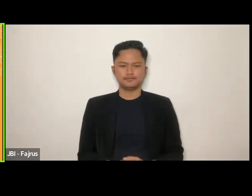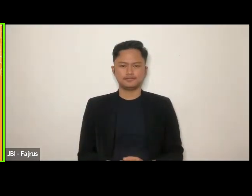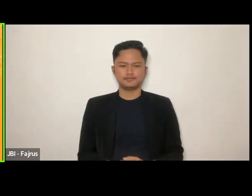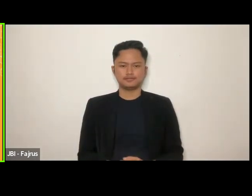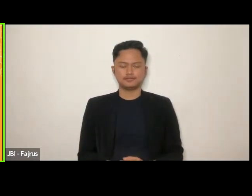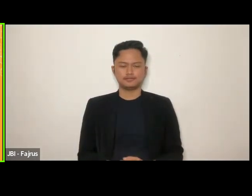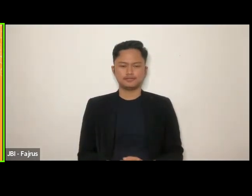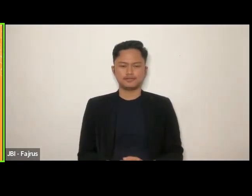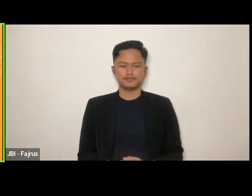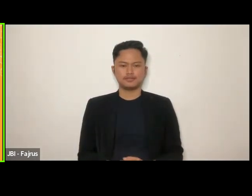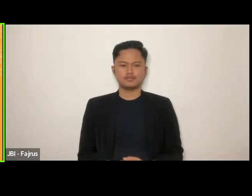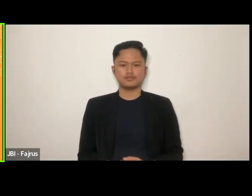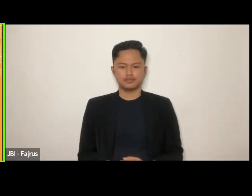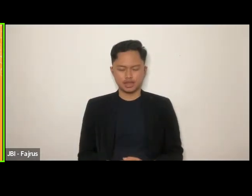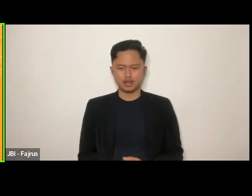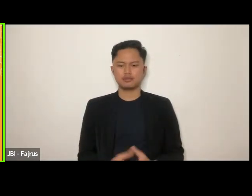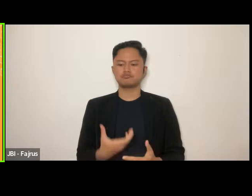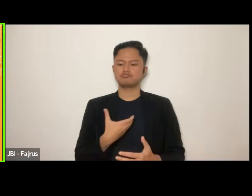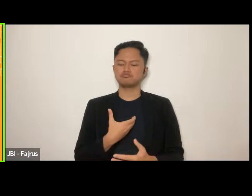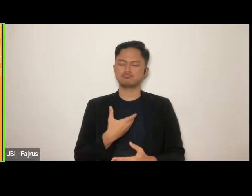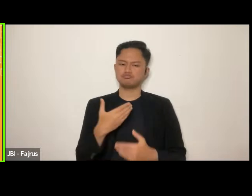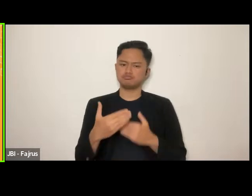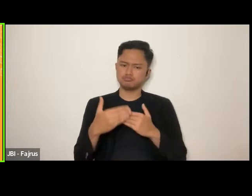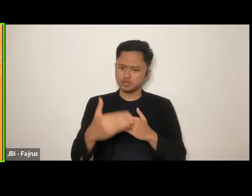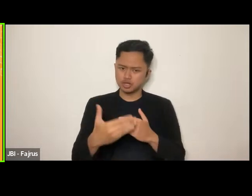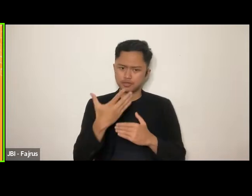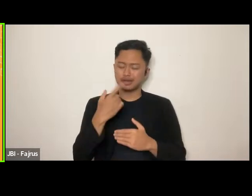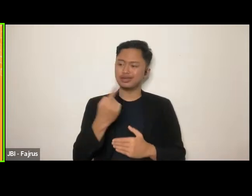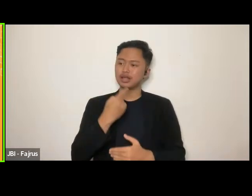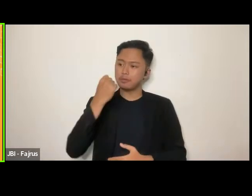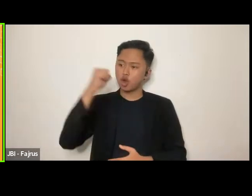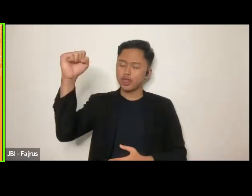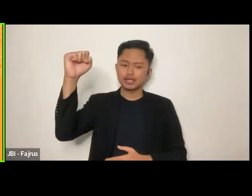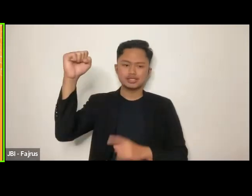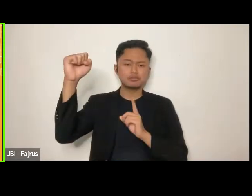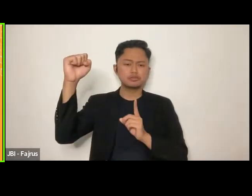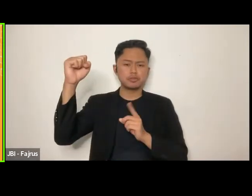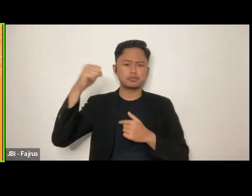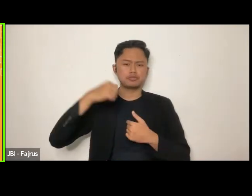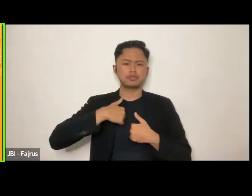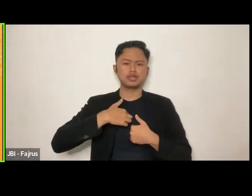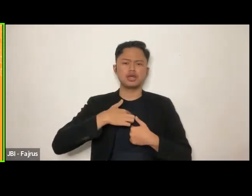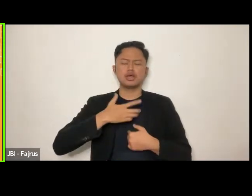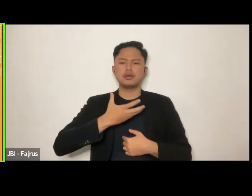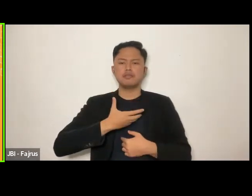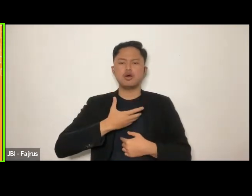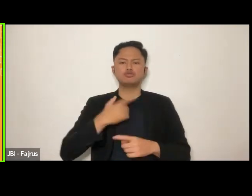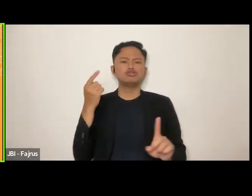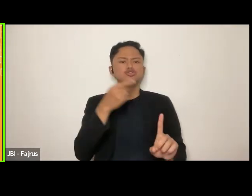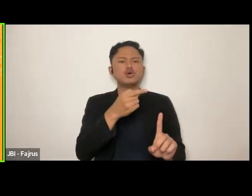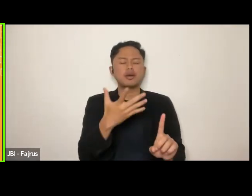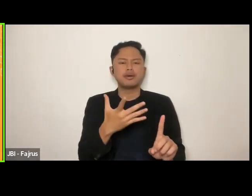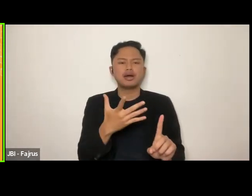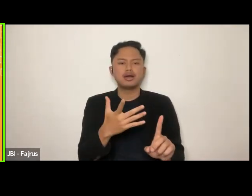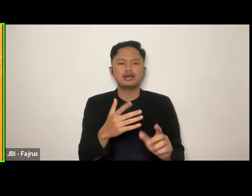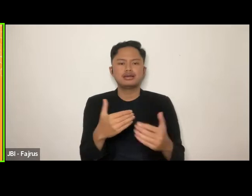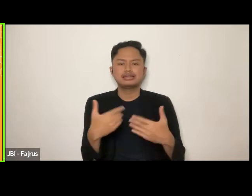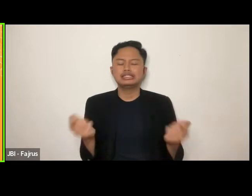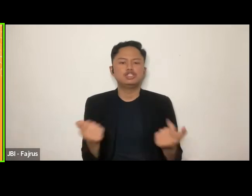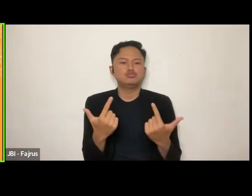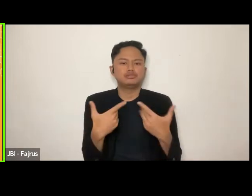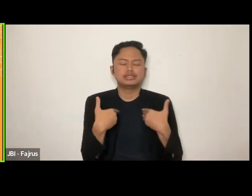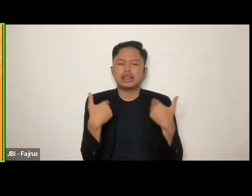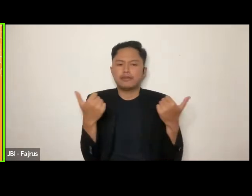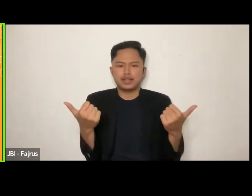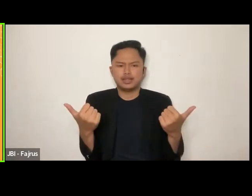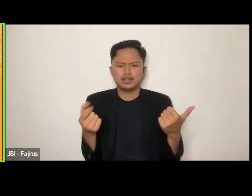as I said before, we are doing protesting because we want to save our life. There are so many